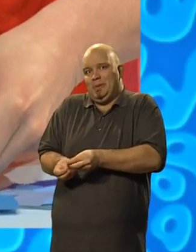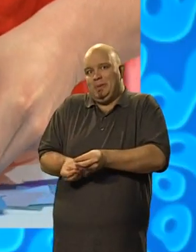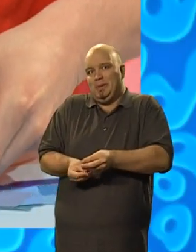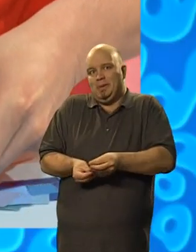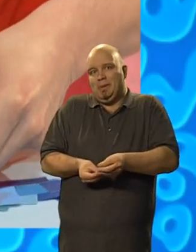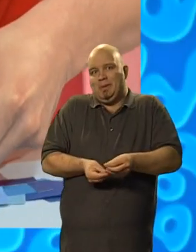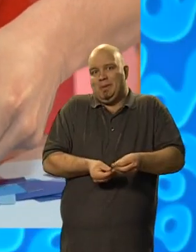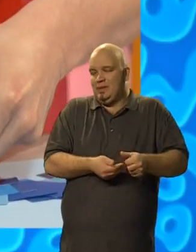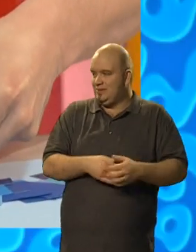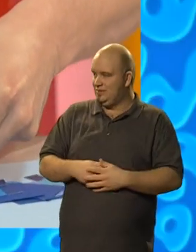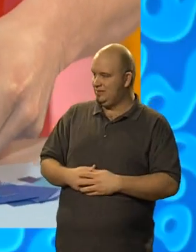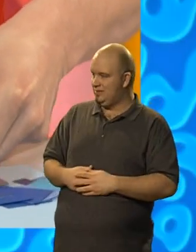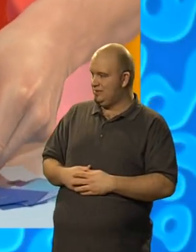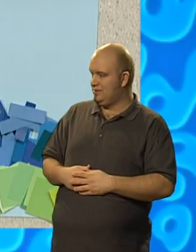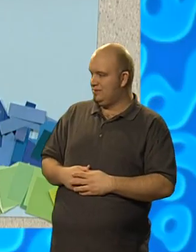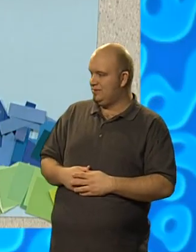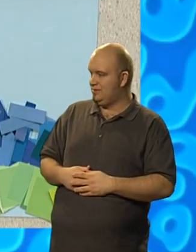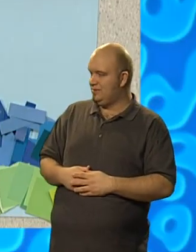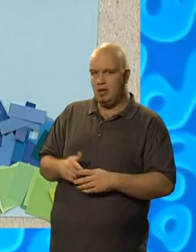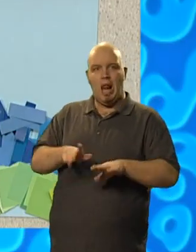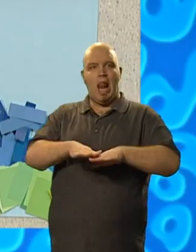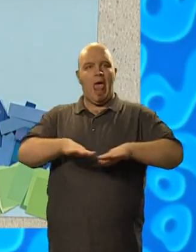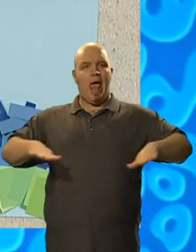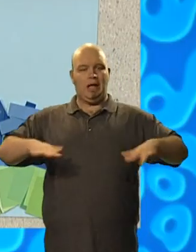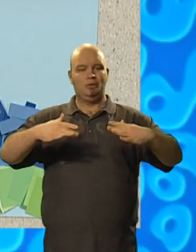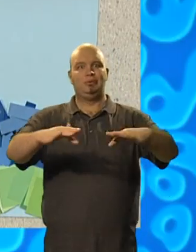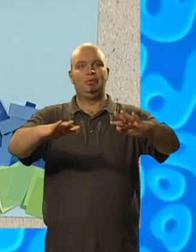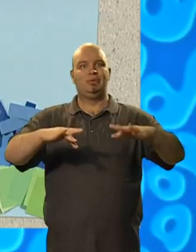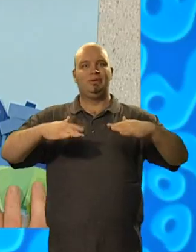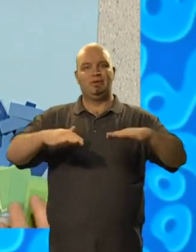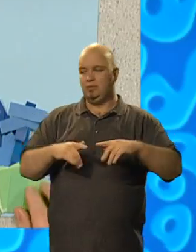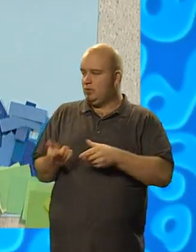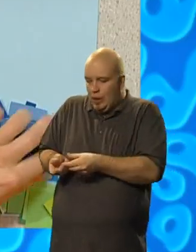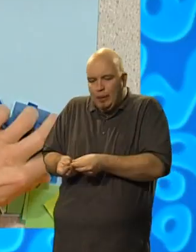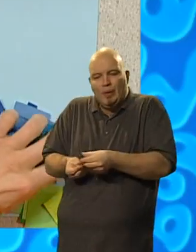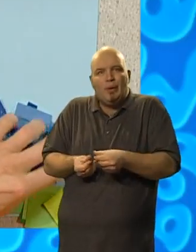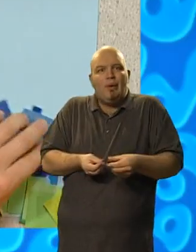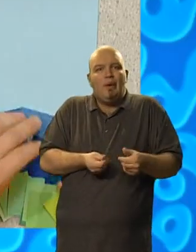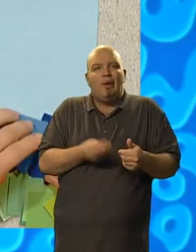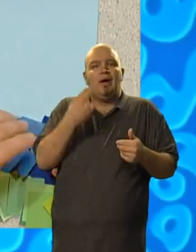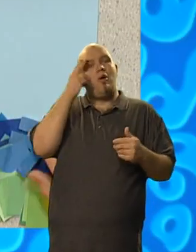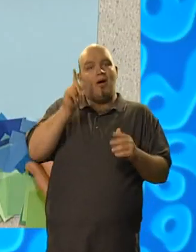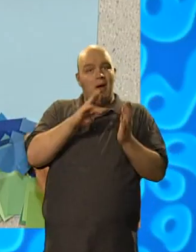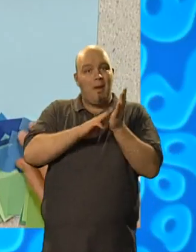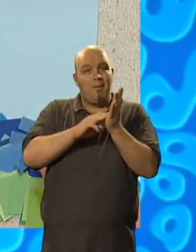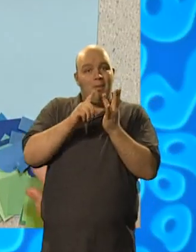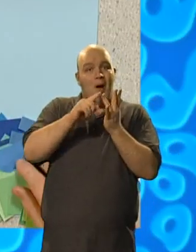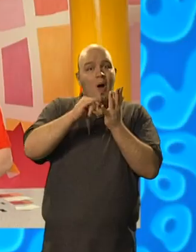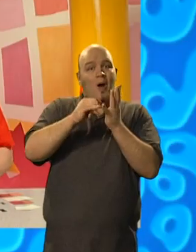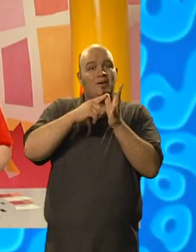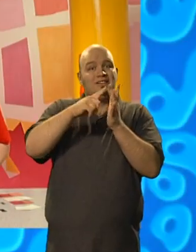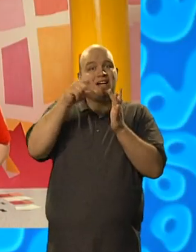look, it looks like the land. Now, this way of arranging shapes and colours is called